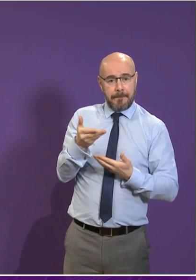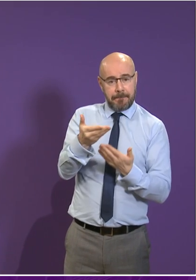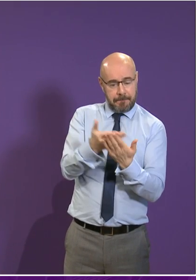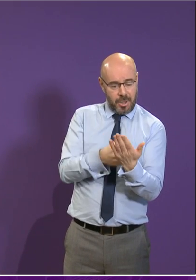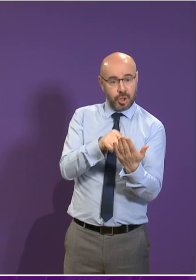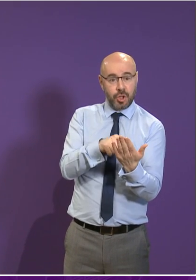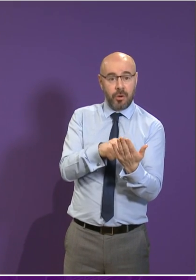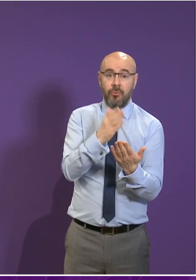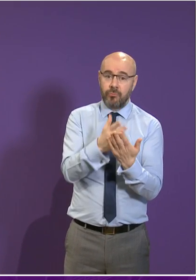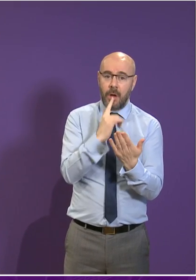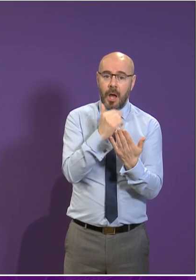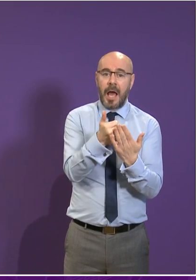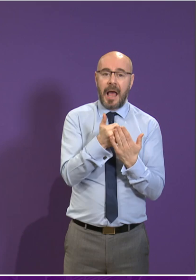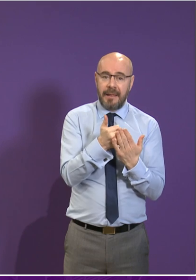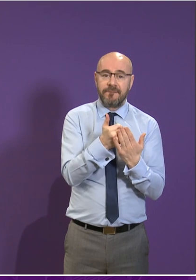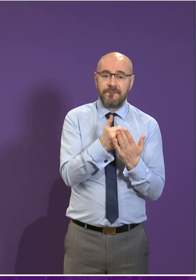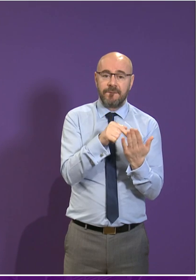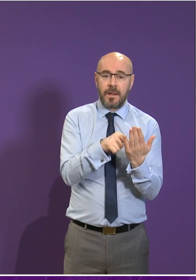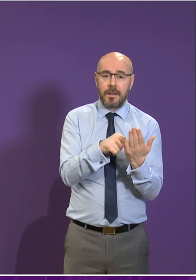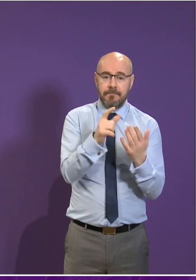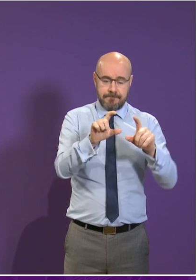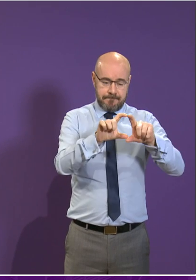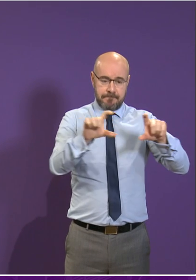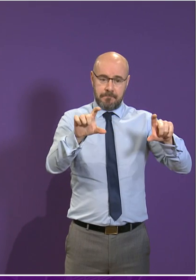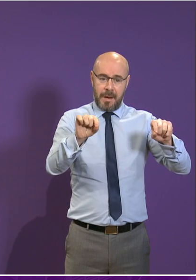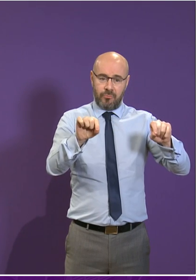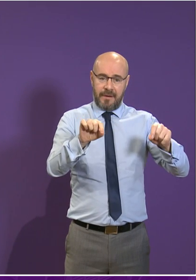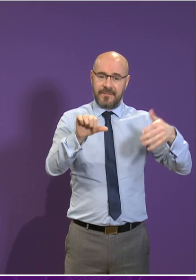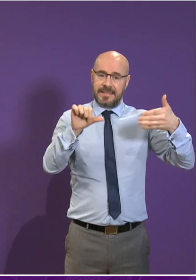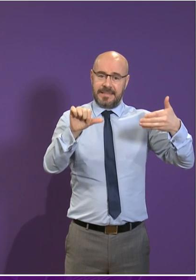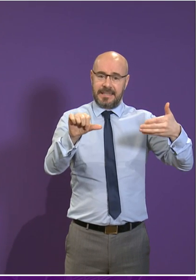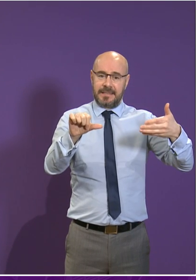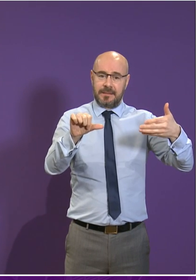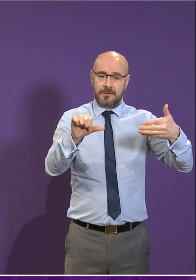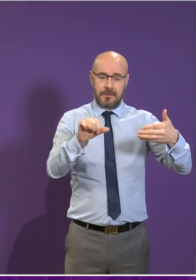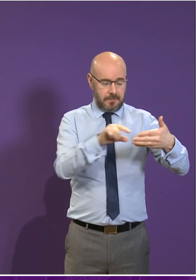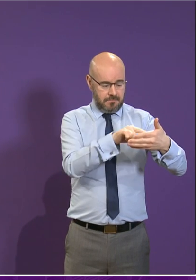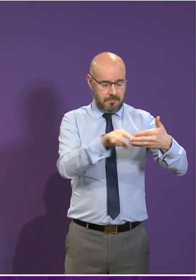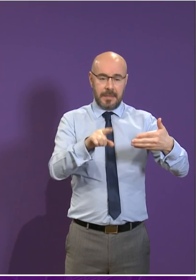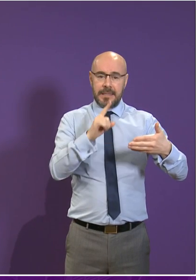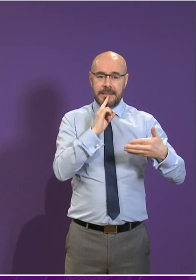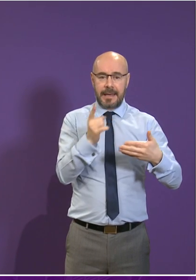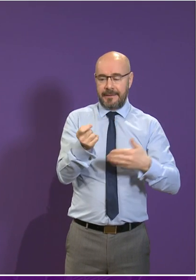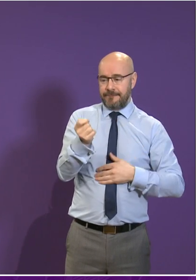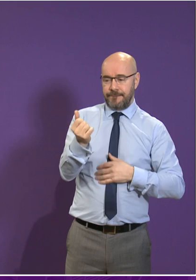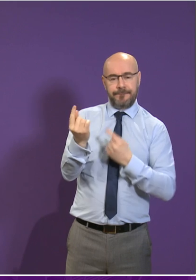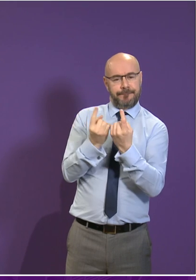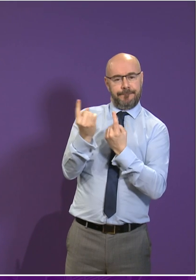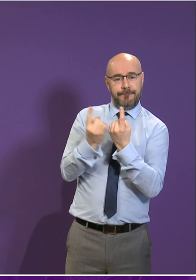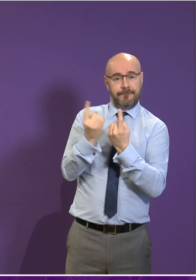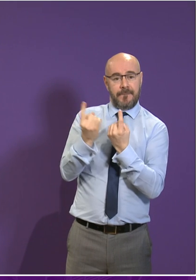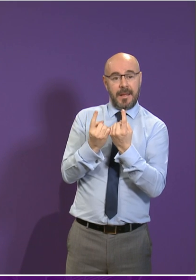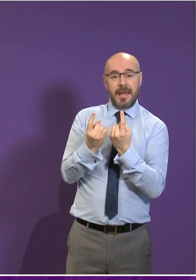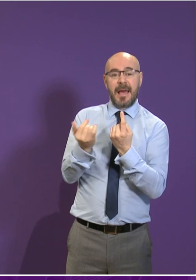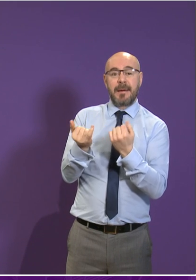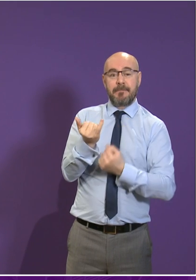very helpful. And in paragraph 6, you say that underrepresentation is likely to be the